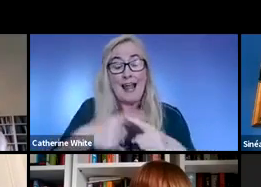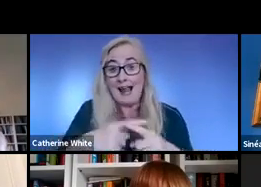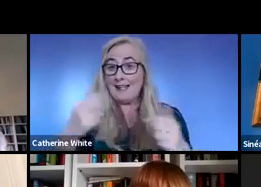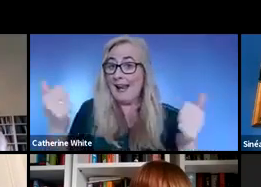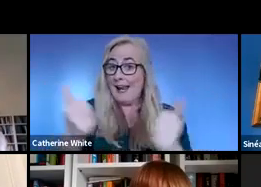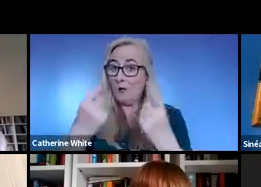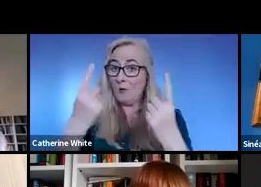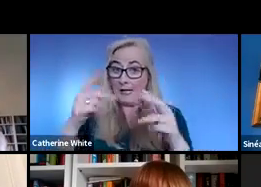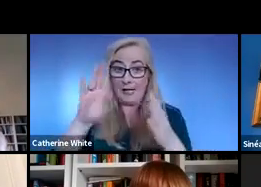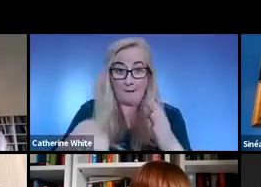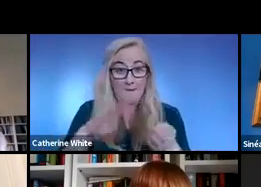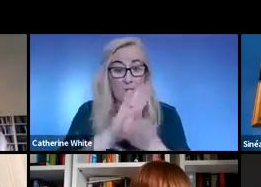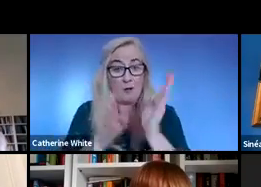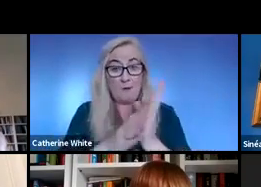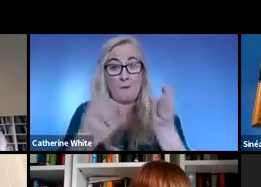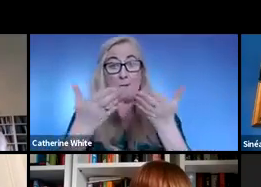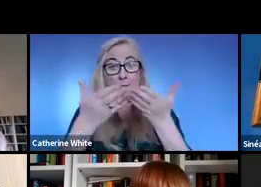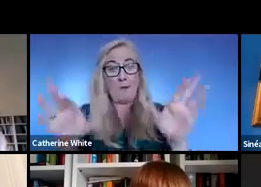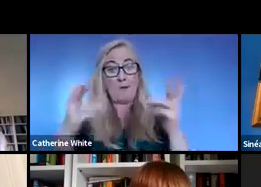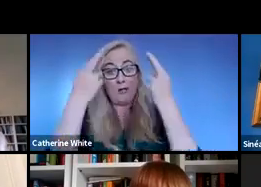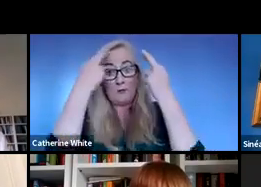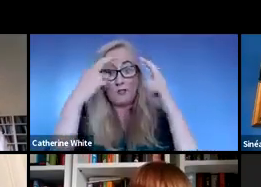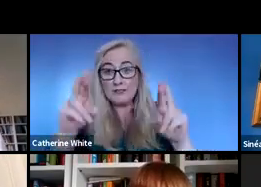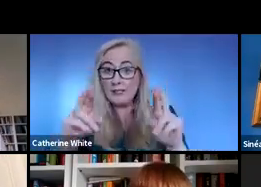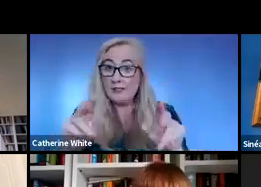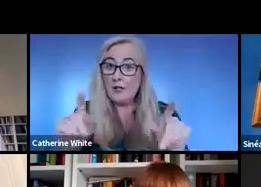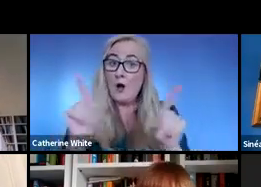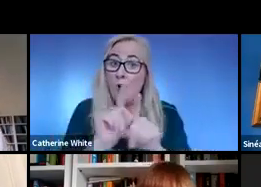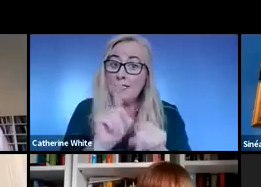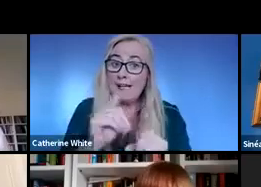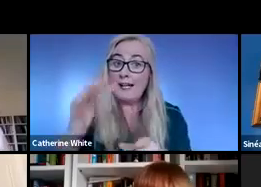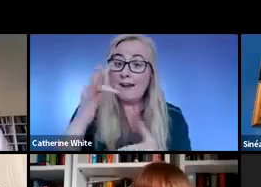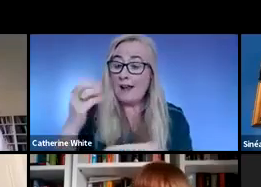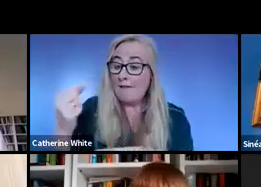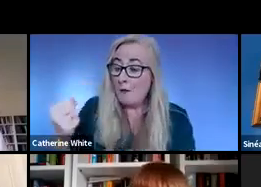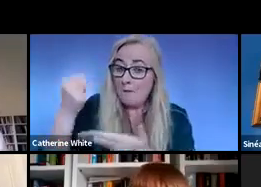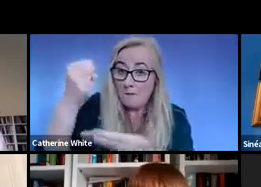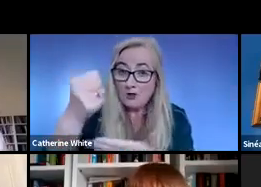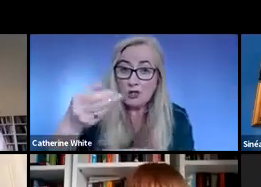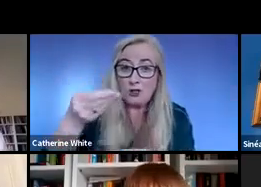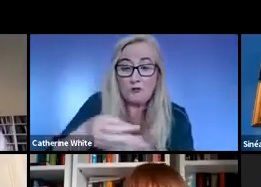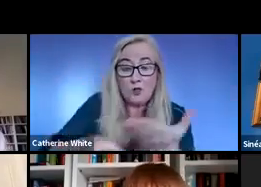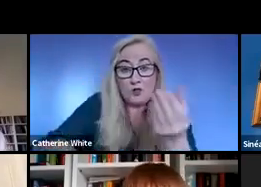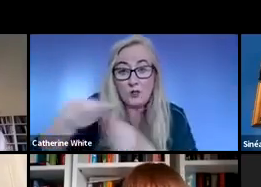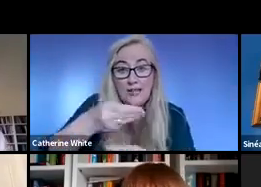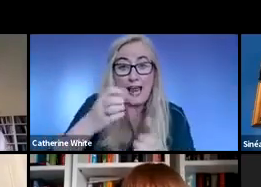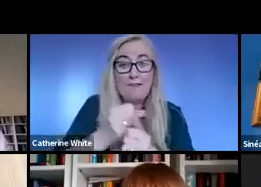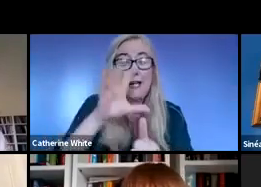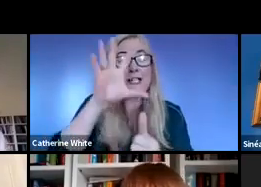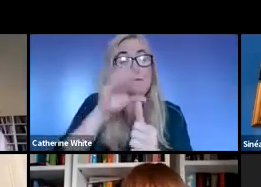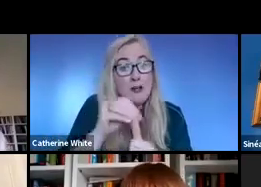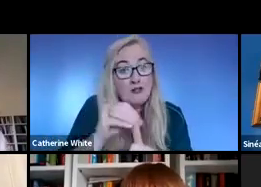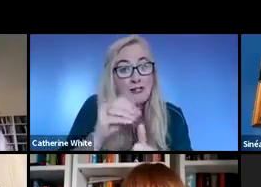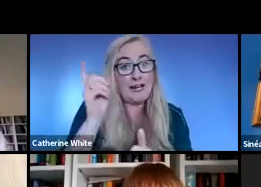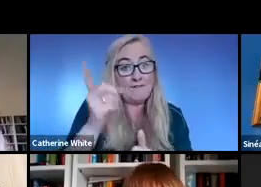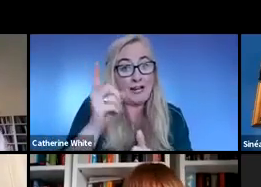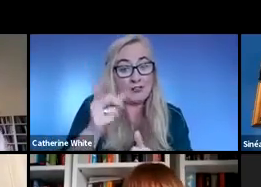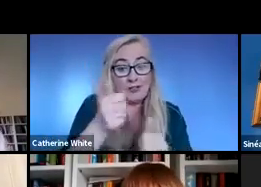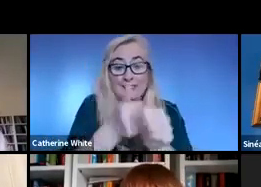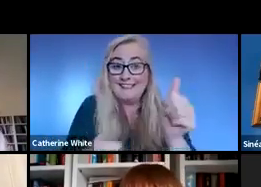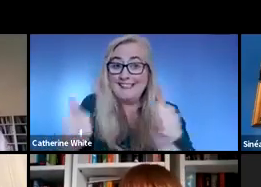our public representatives. But also, if we do have budget and resources, to ensure that we have special advisors to our most senior members of